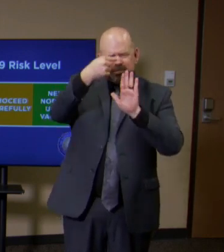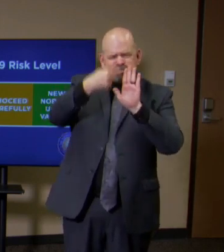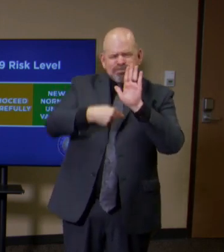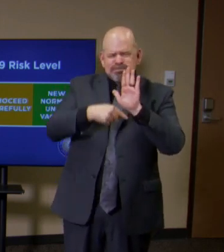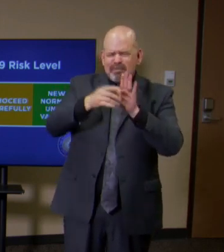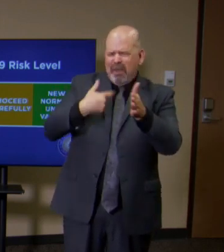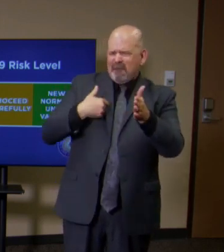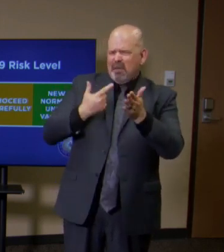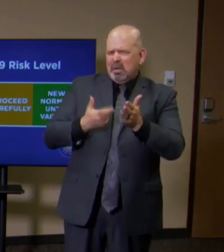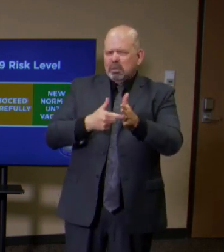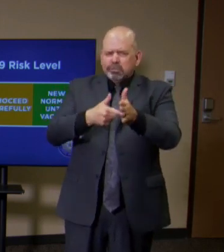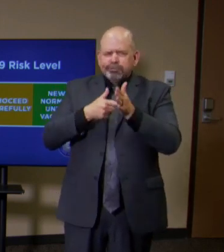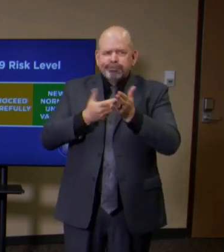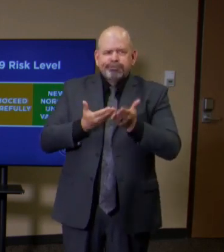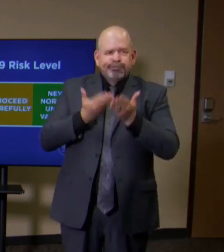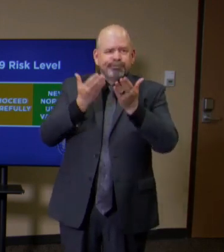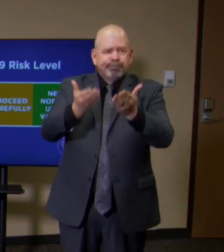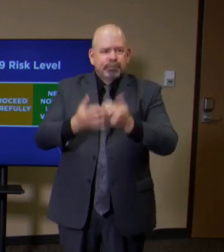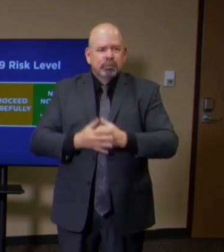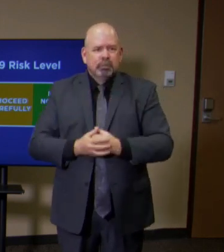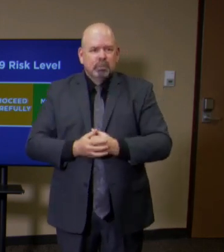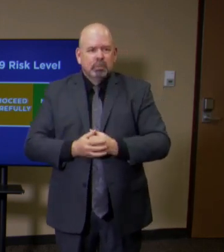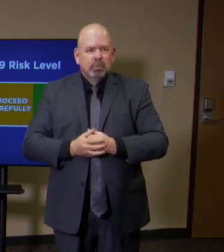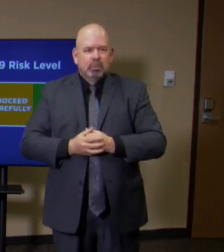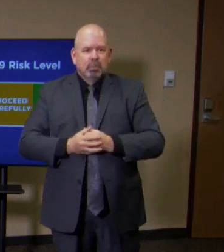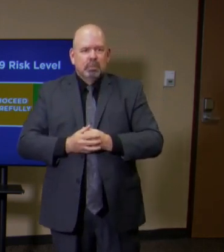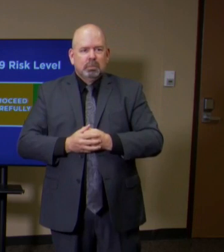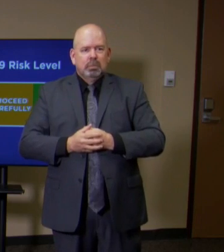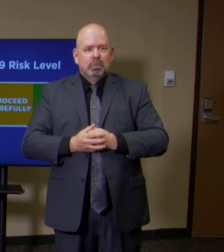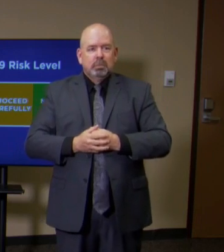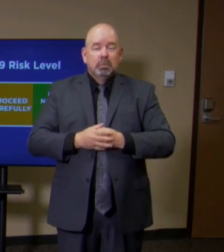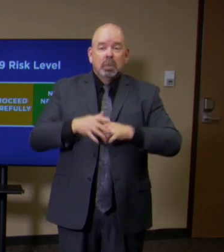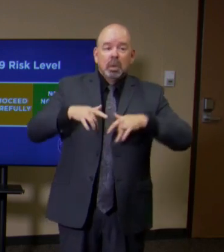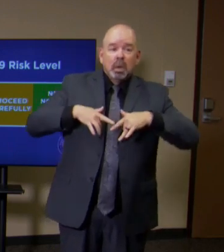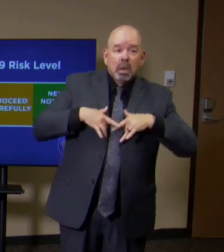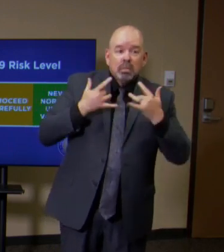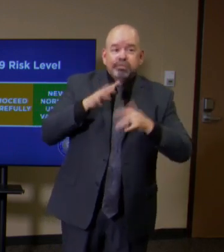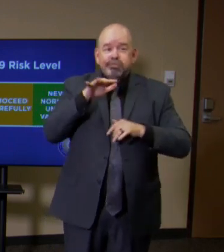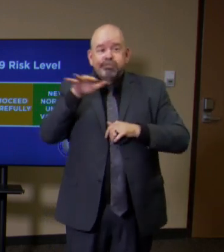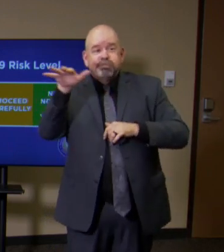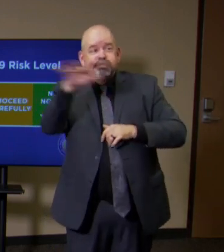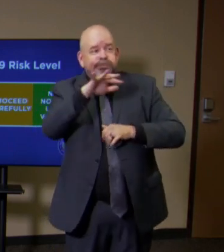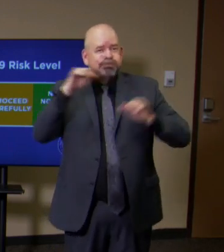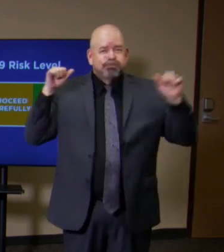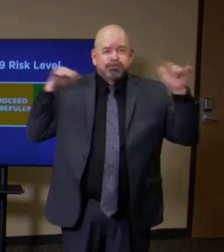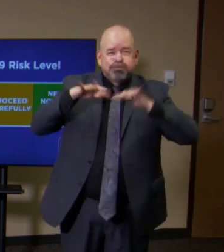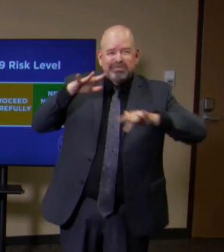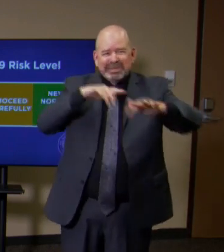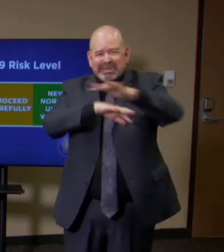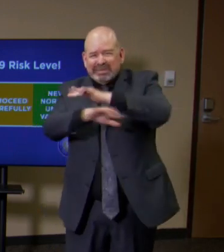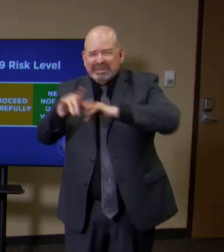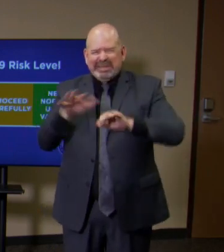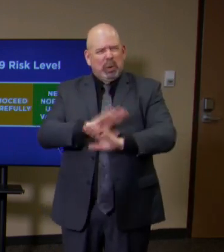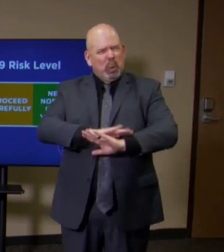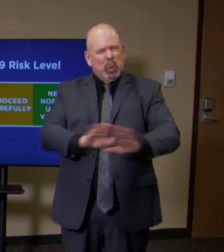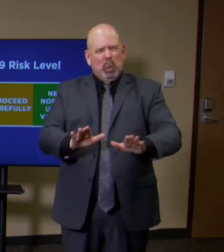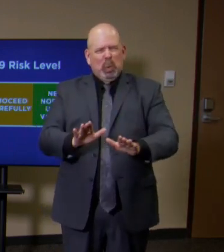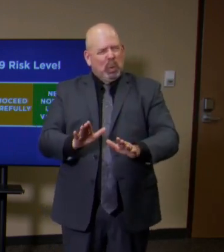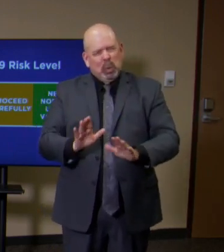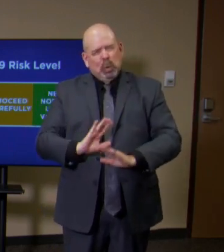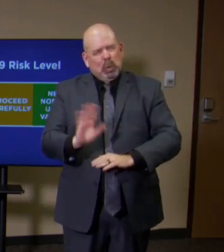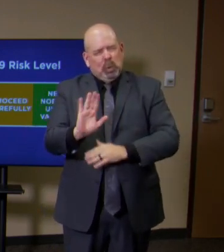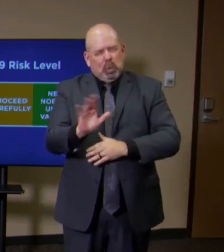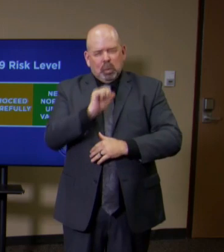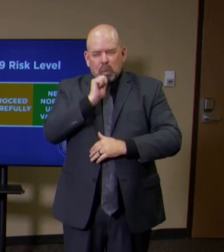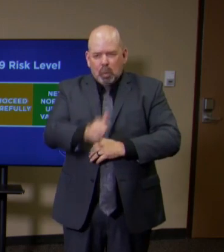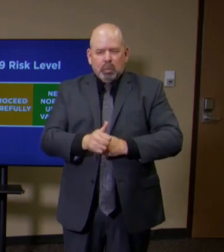conversely, there are other activities going into large crowds that are not recommended by public health. And so, one,